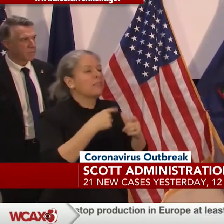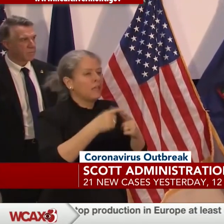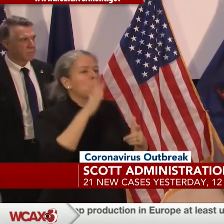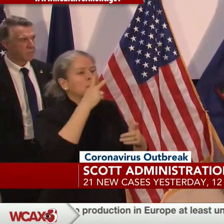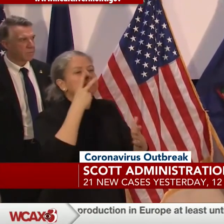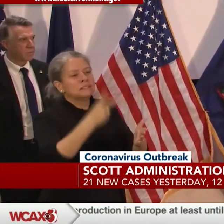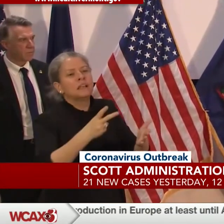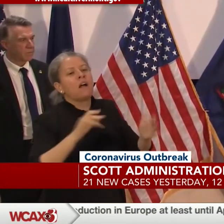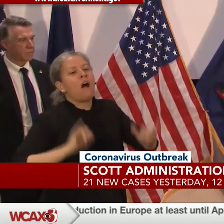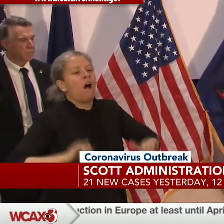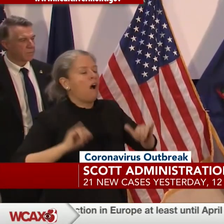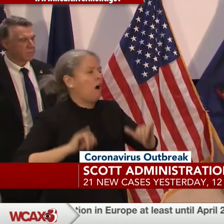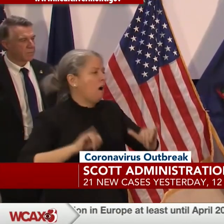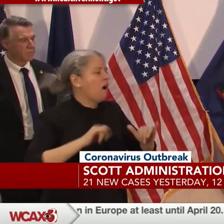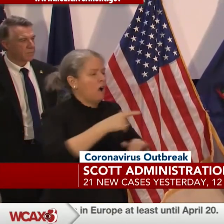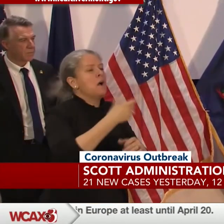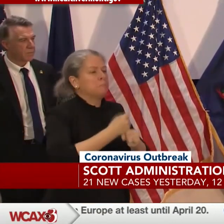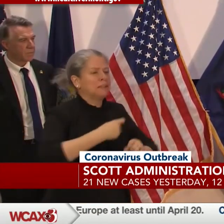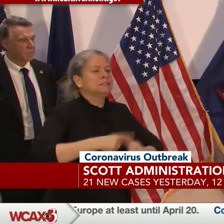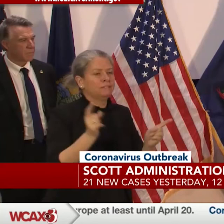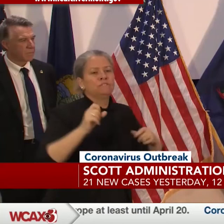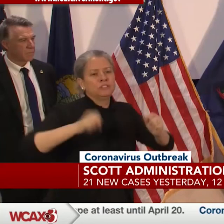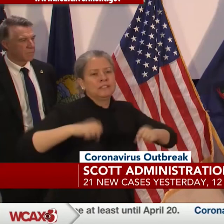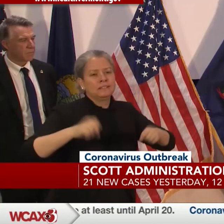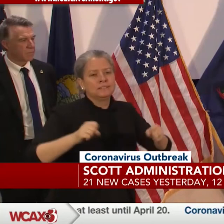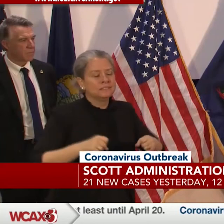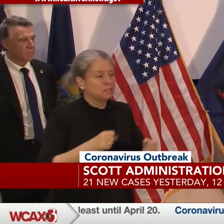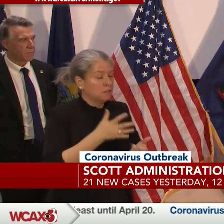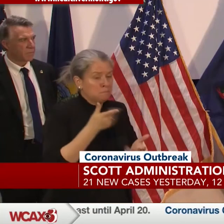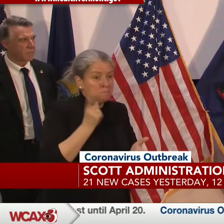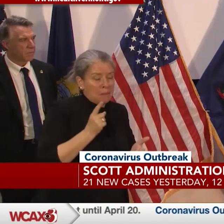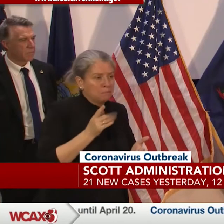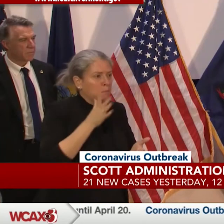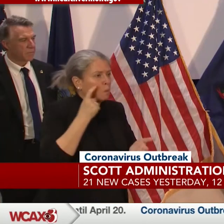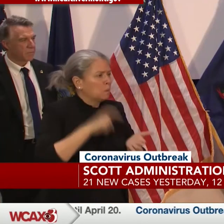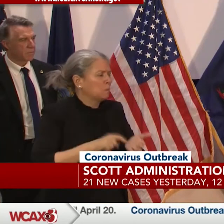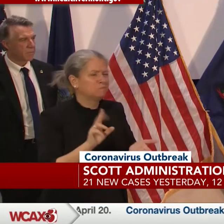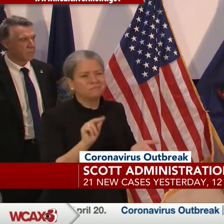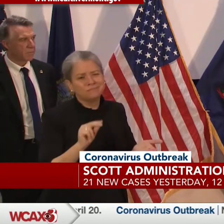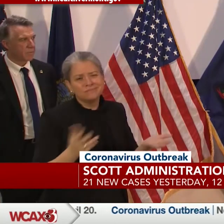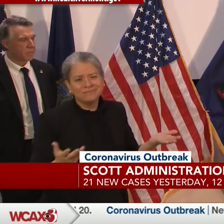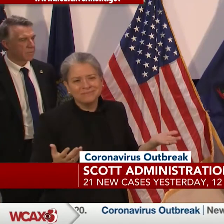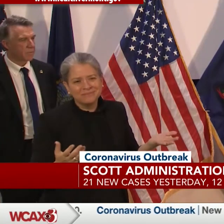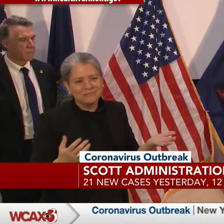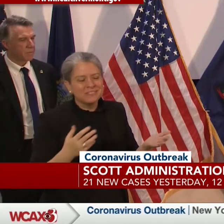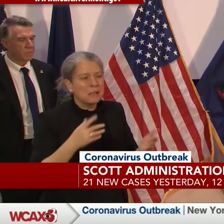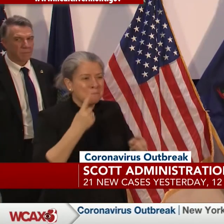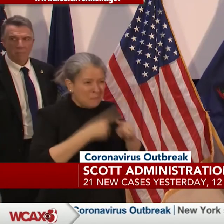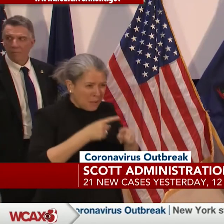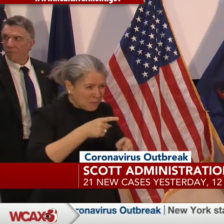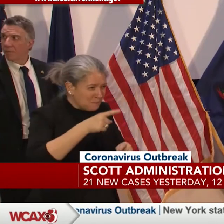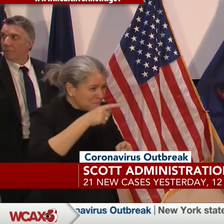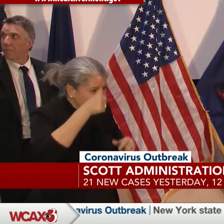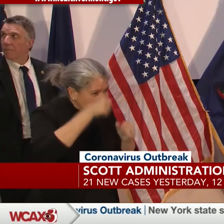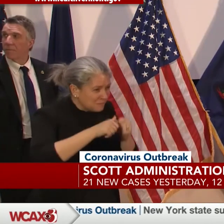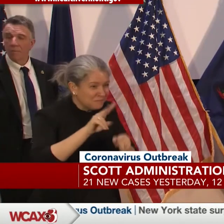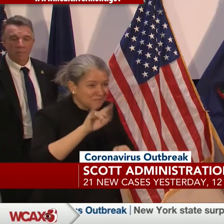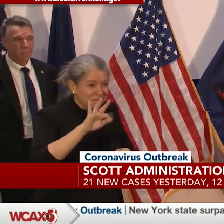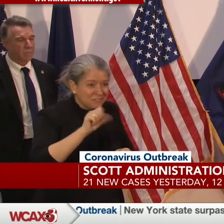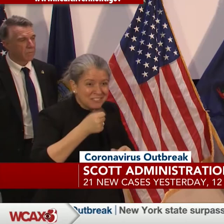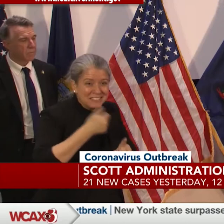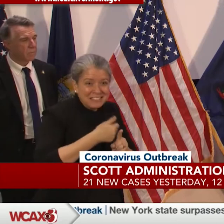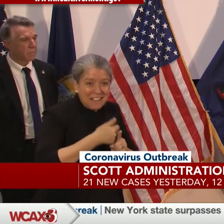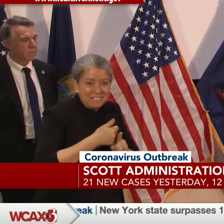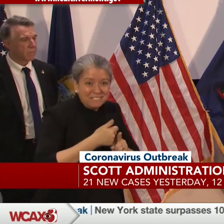impact. So certainly will not be instantaneous, especially if you understand that the incubation period of the virus can be as few